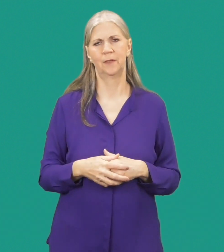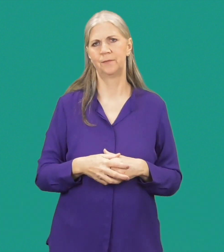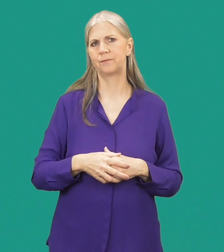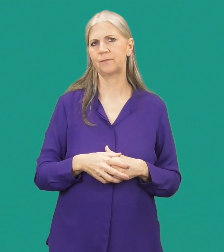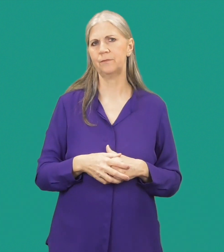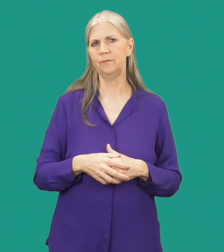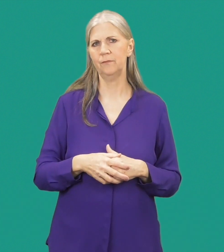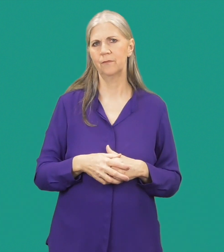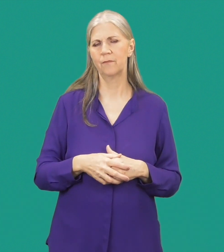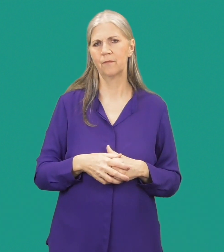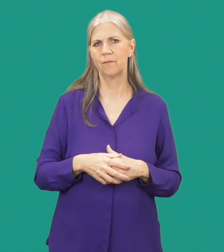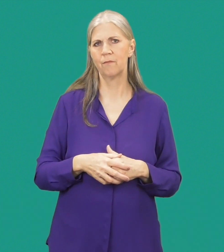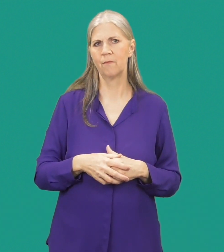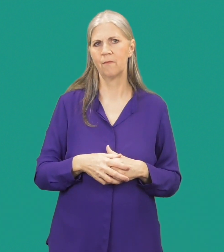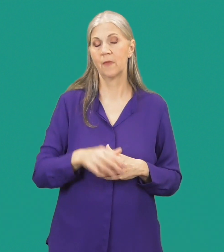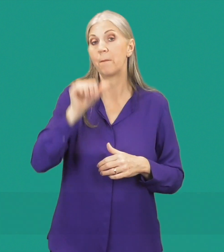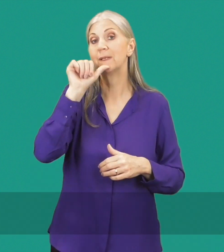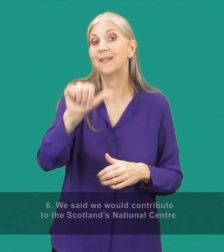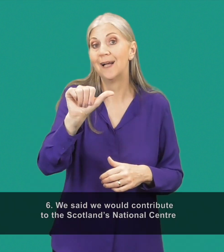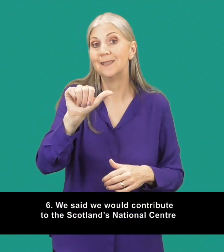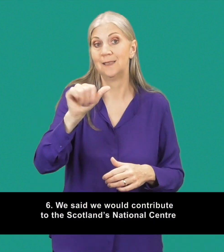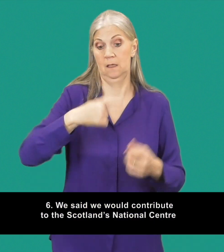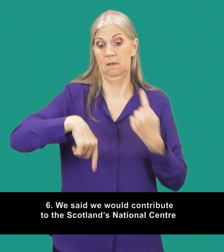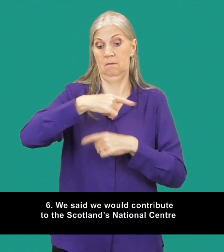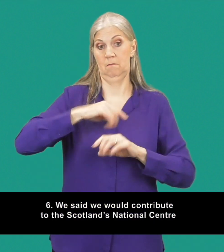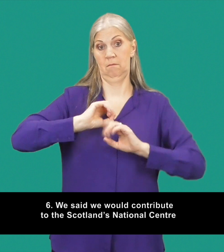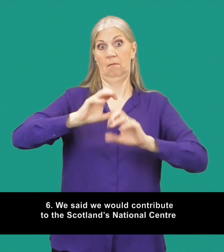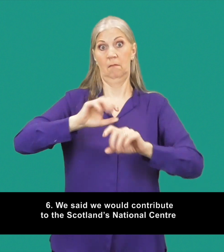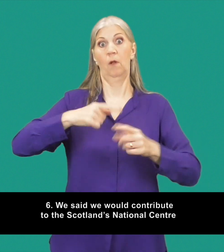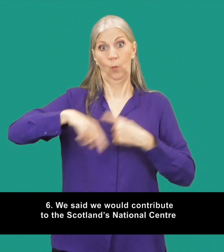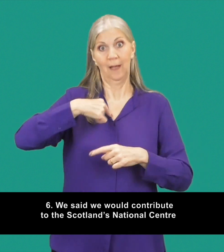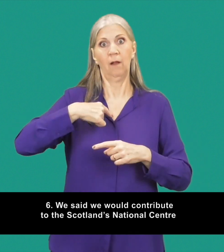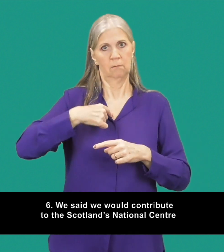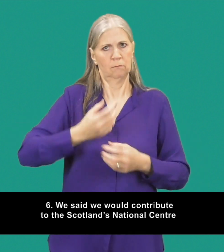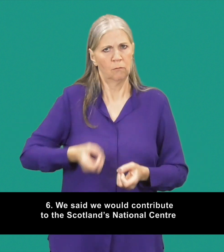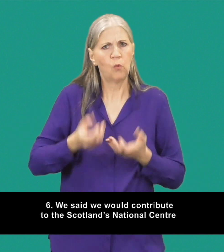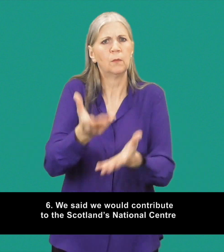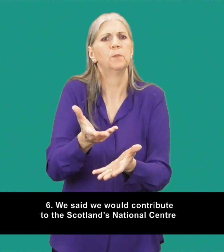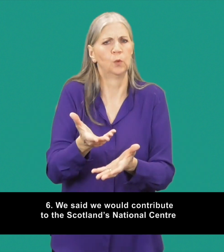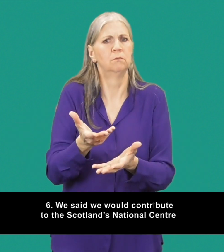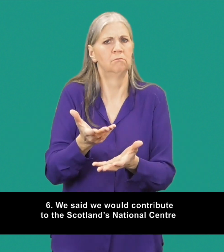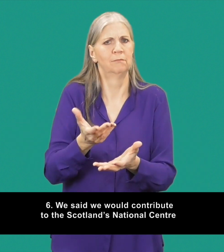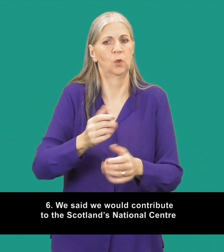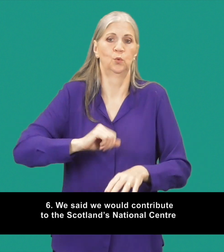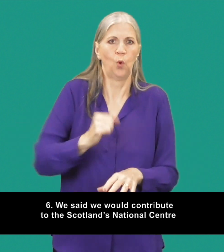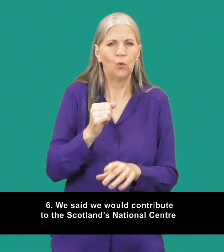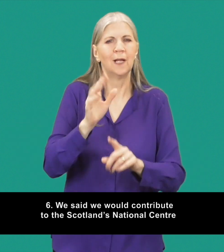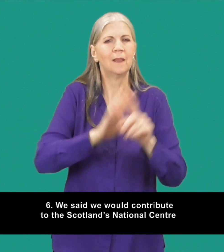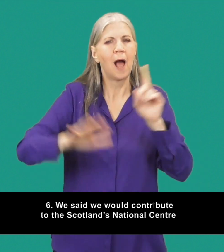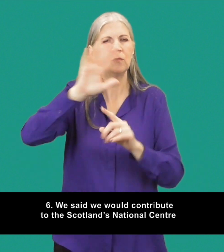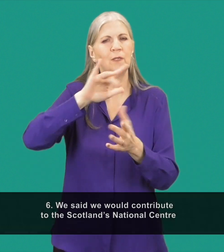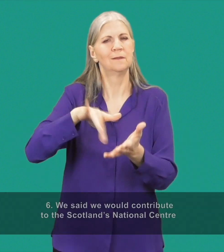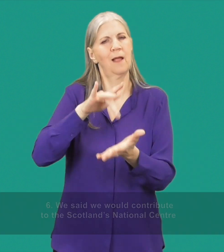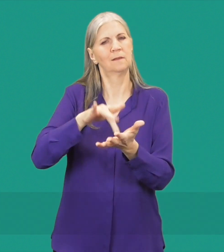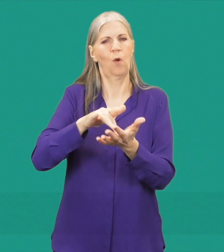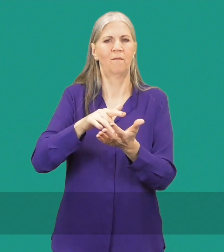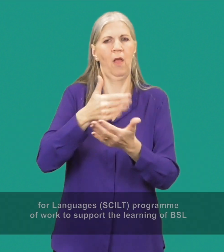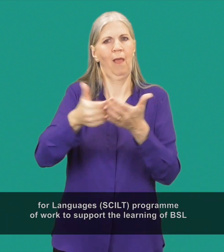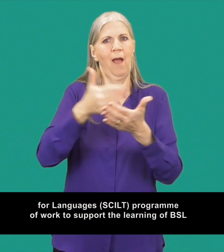Number 6. We said we would contribute to the Scotland's National Centre for Languages, CILT, programme of